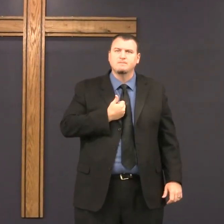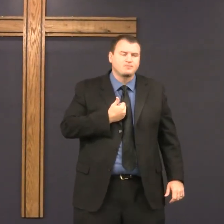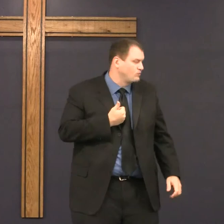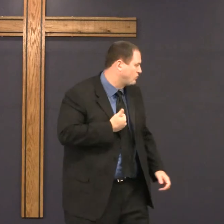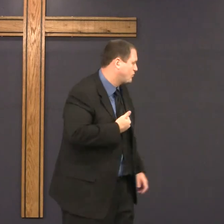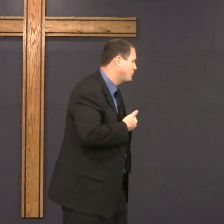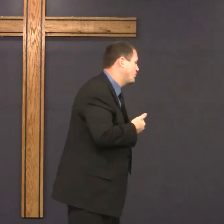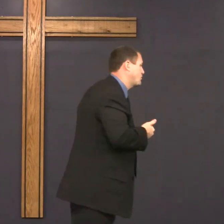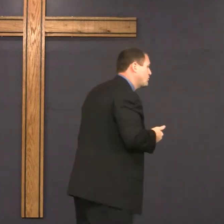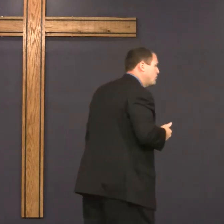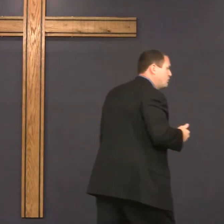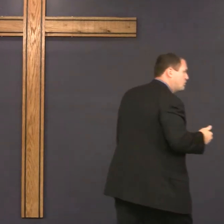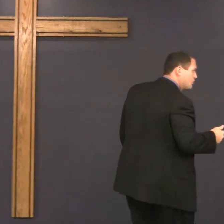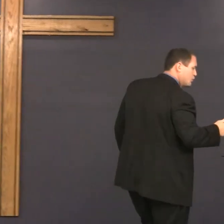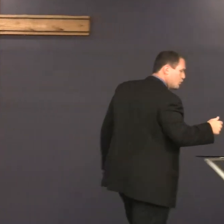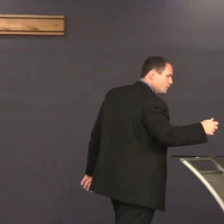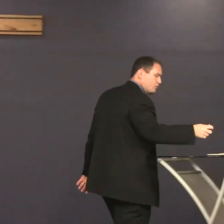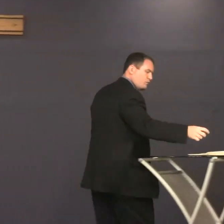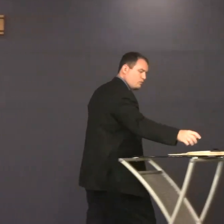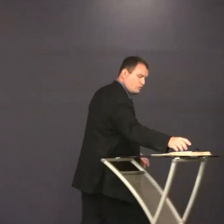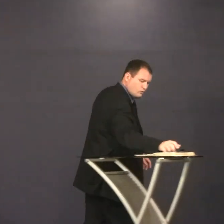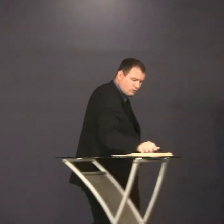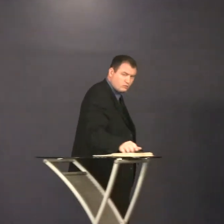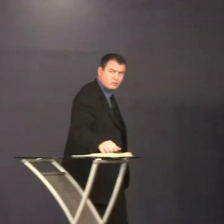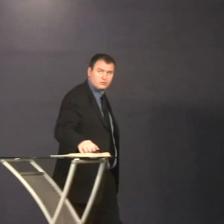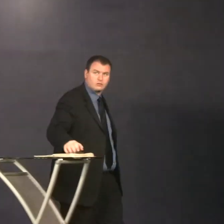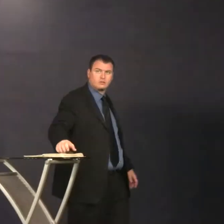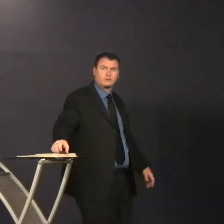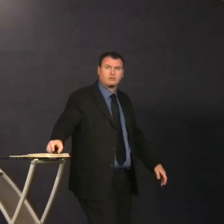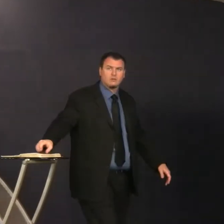ourselves to tell the truth.